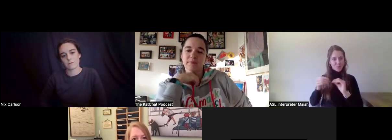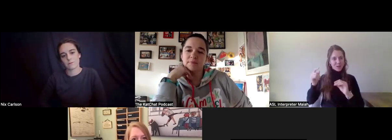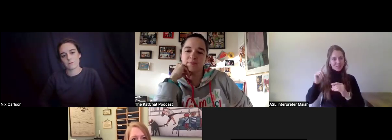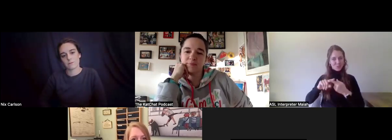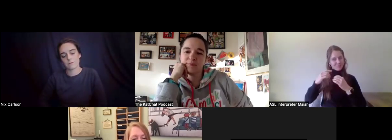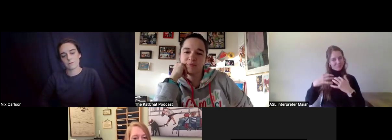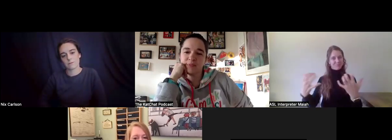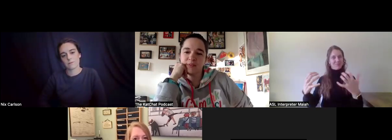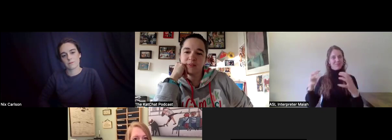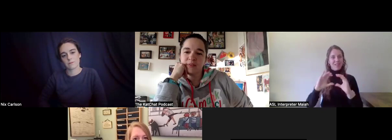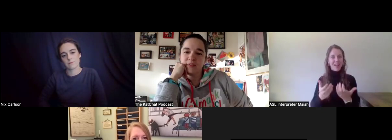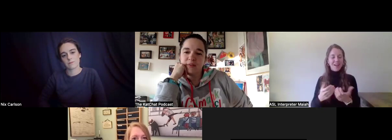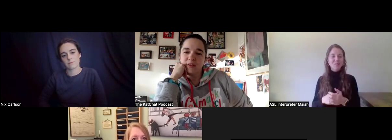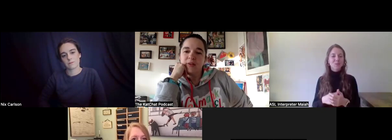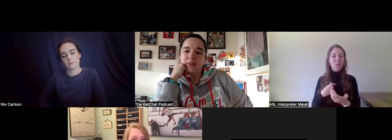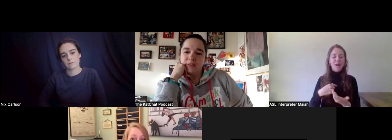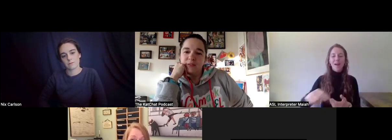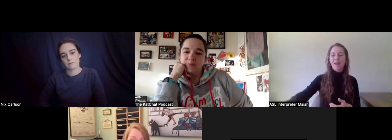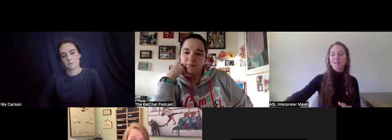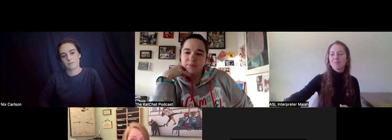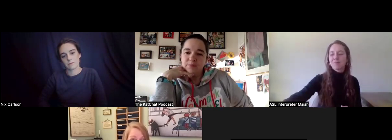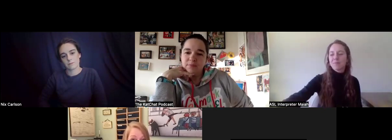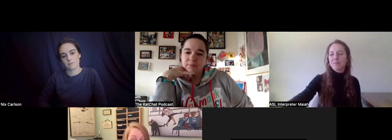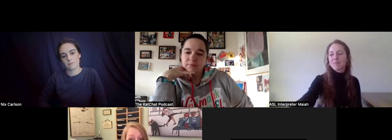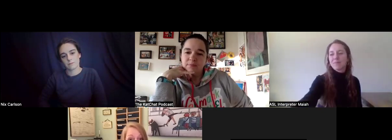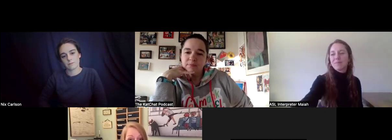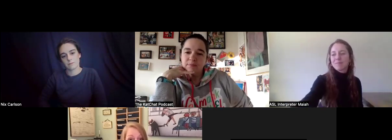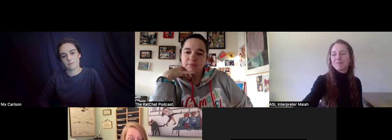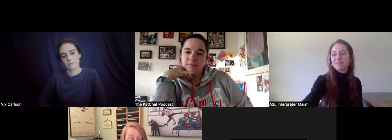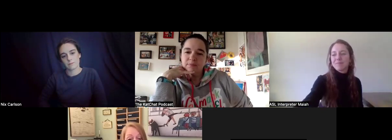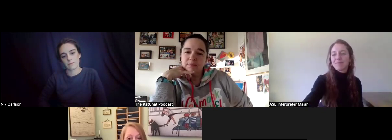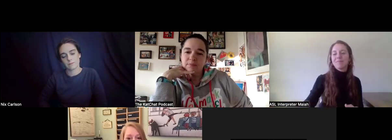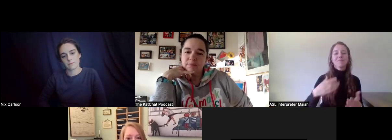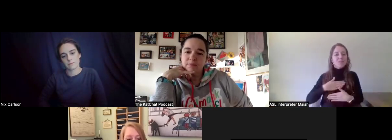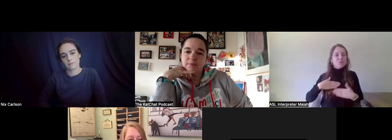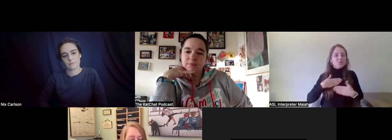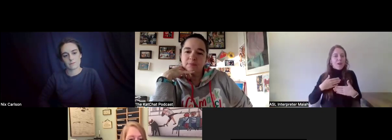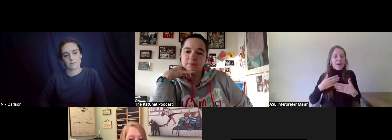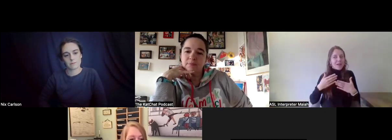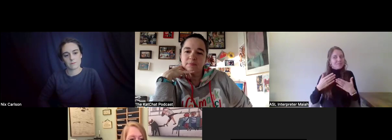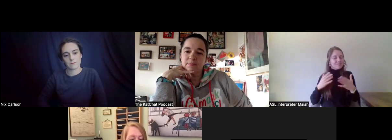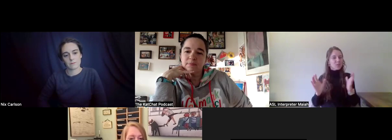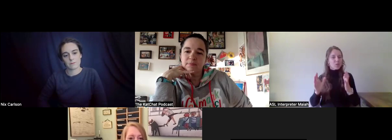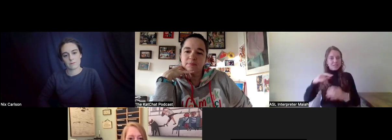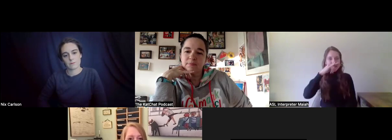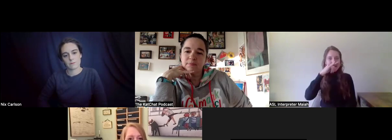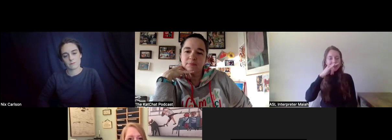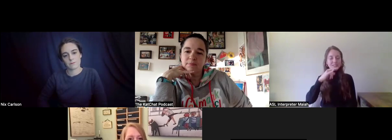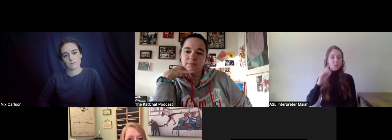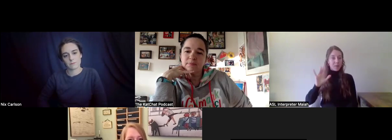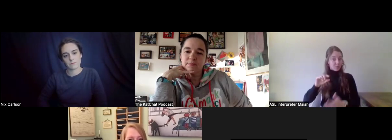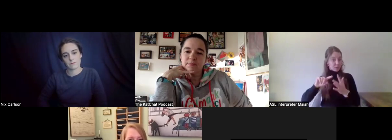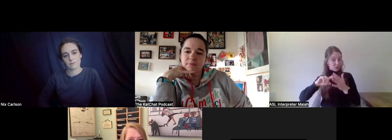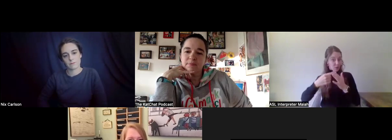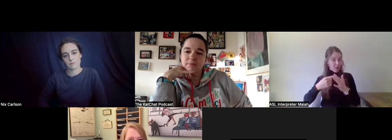giving kids a platform to do what they did well. So that was the start of it, really. And I moved to Washington, D.C.